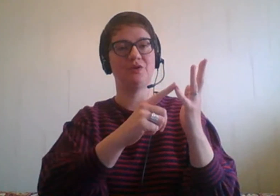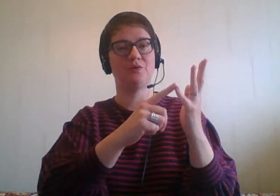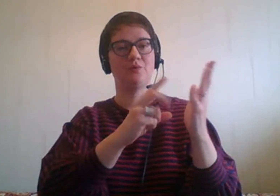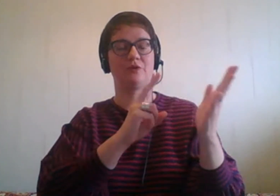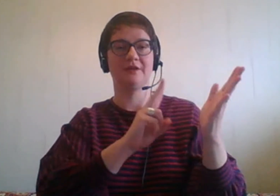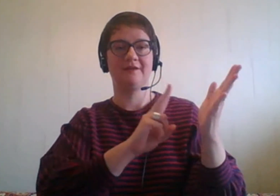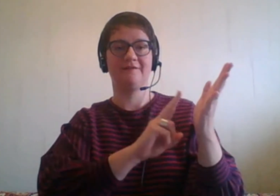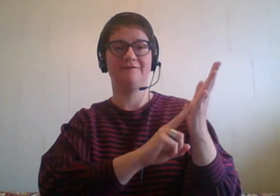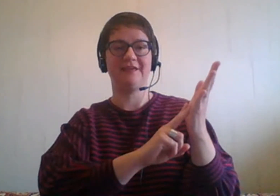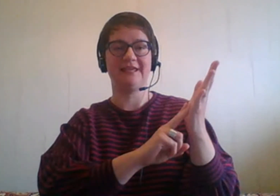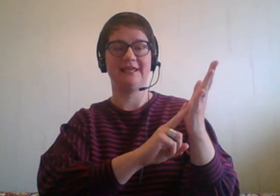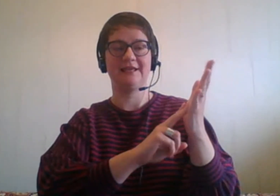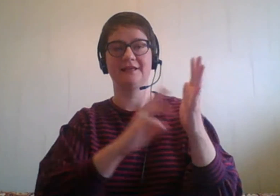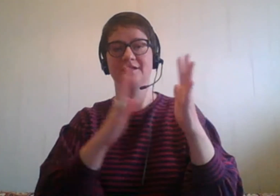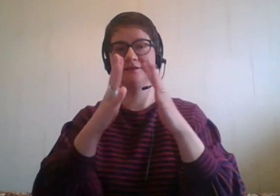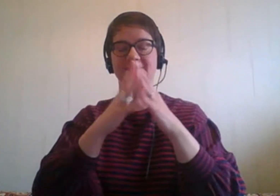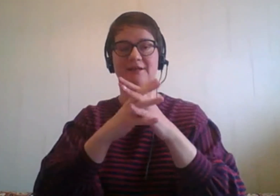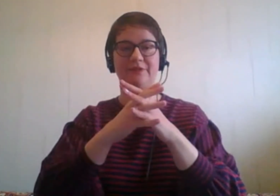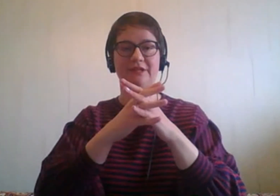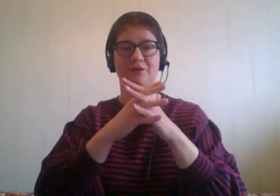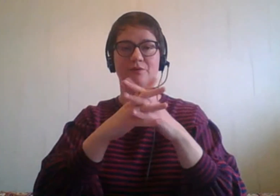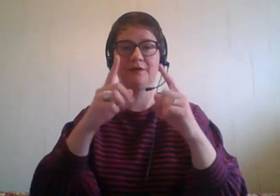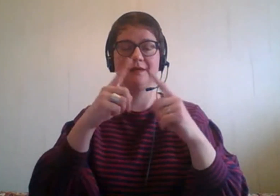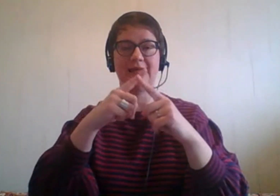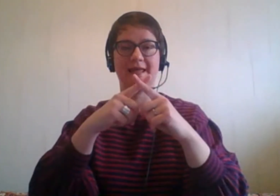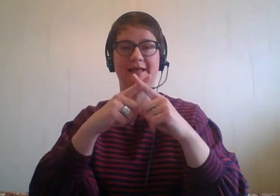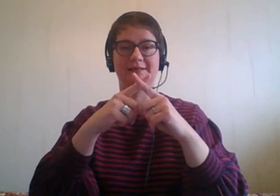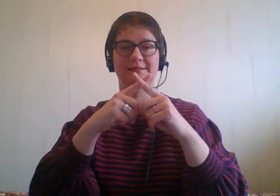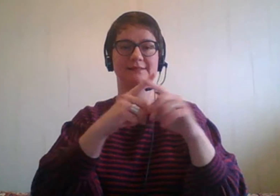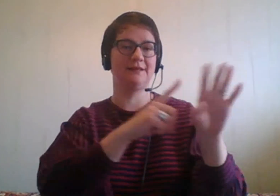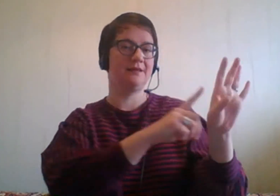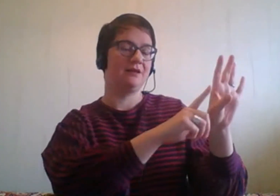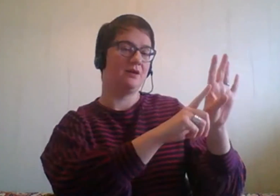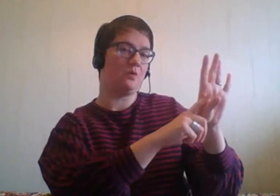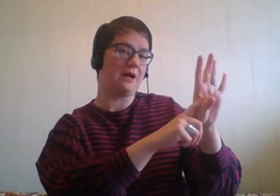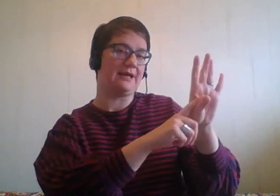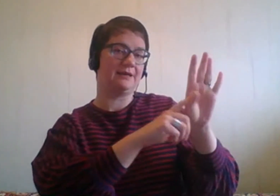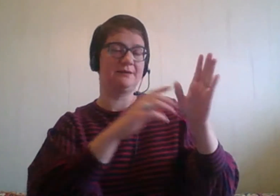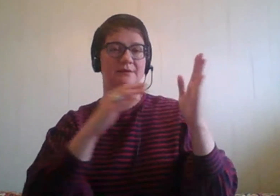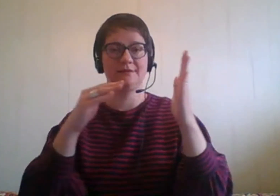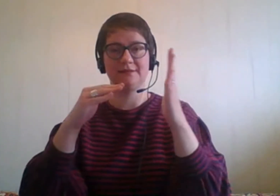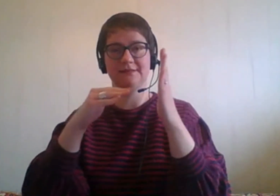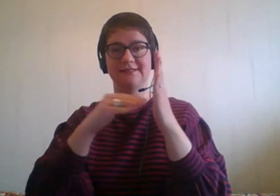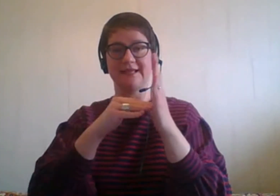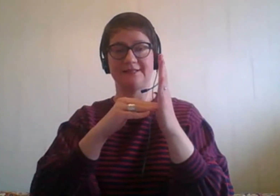U, V, W, X, Y, Z.